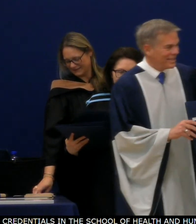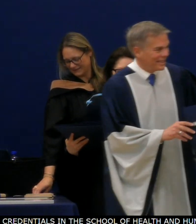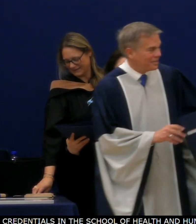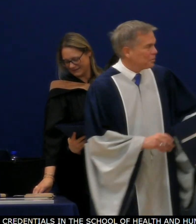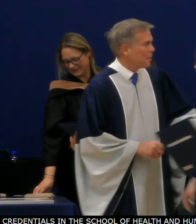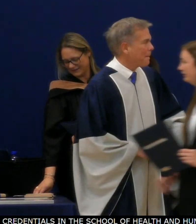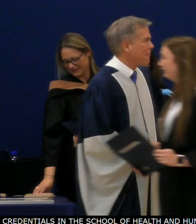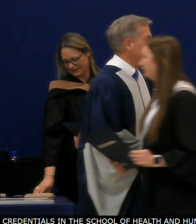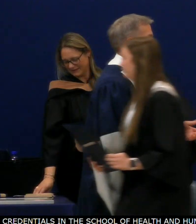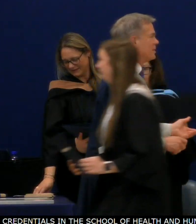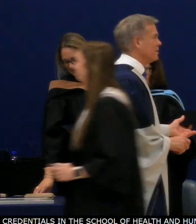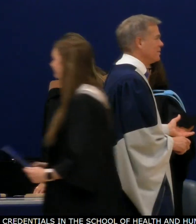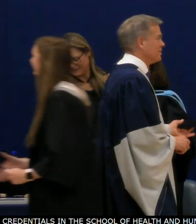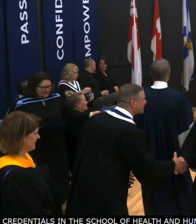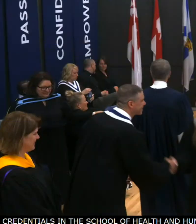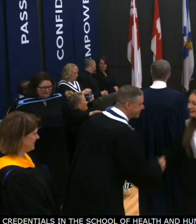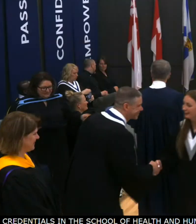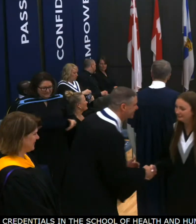Zoe Zedri.